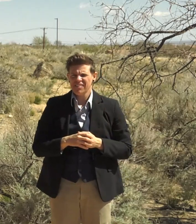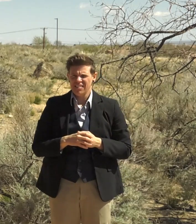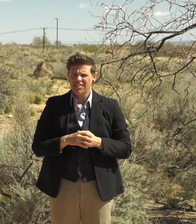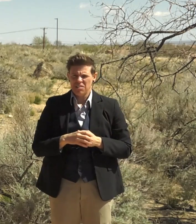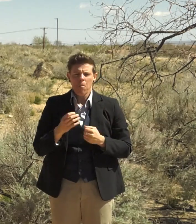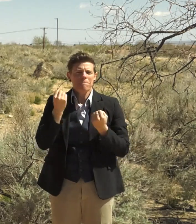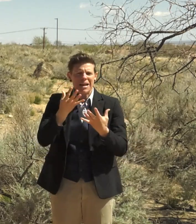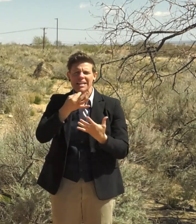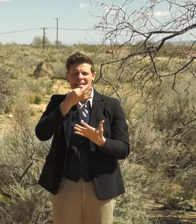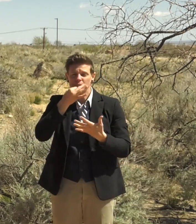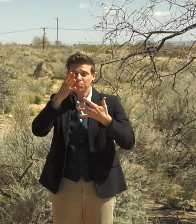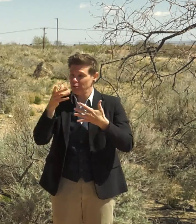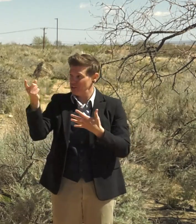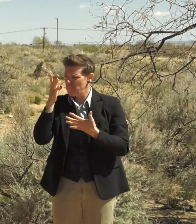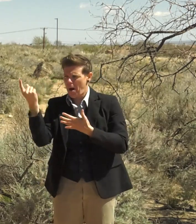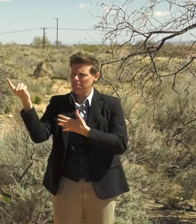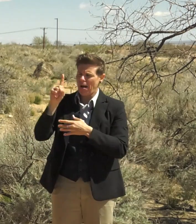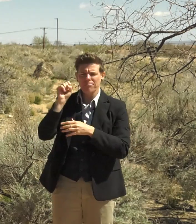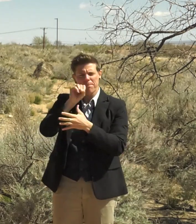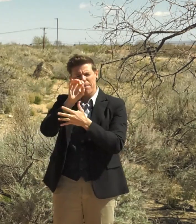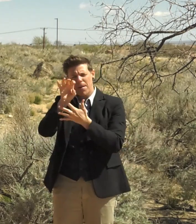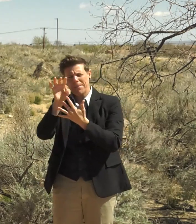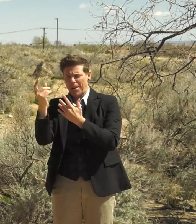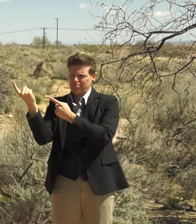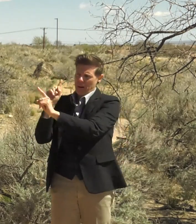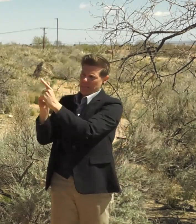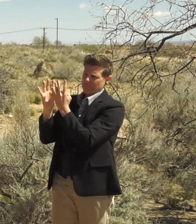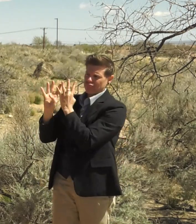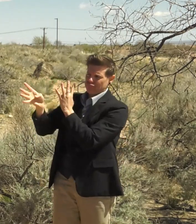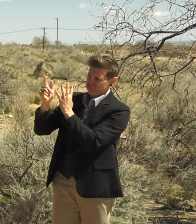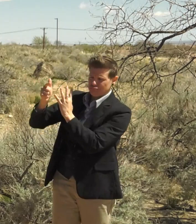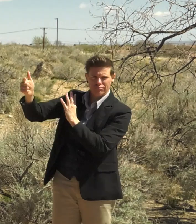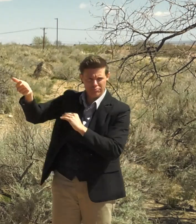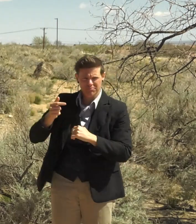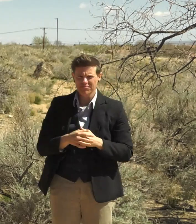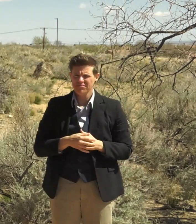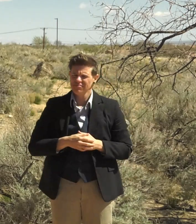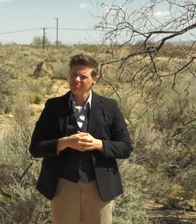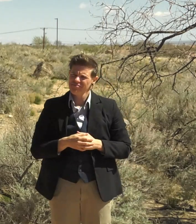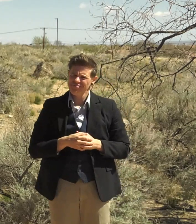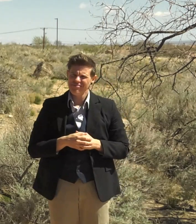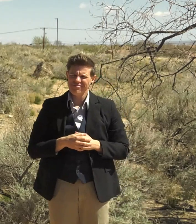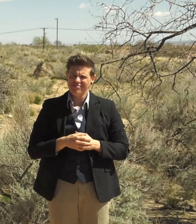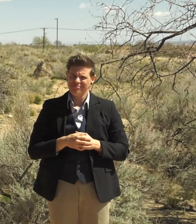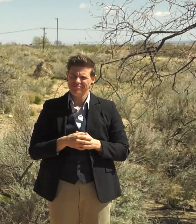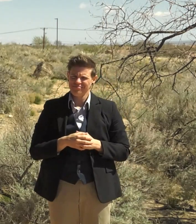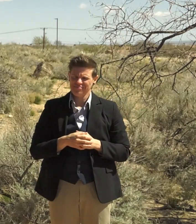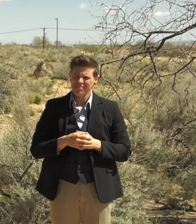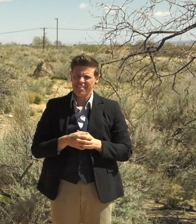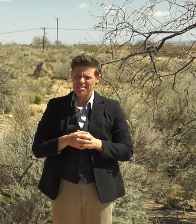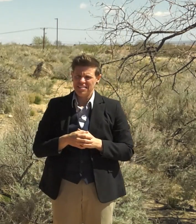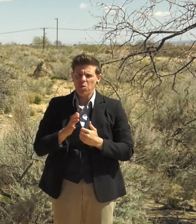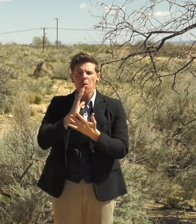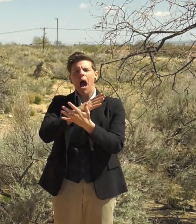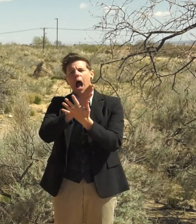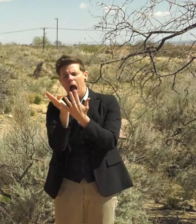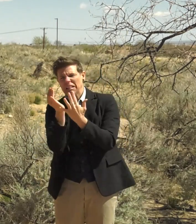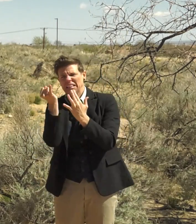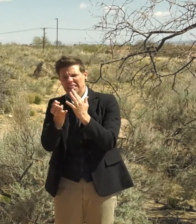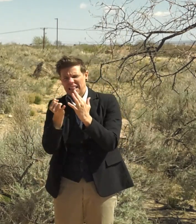space. And just in case folks know, we're going to group all our open space items at the end. And then, of course, we'll